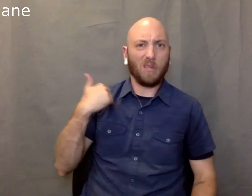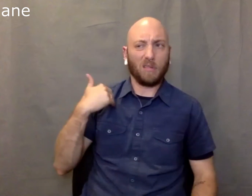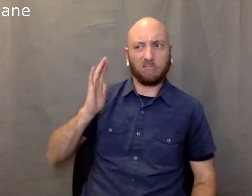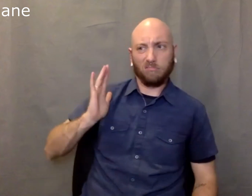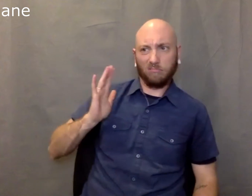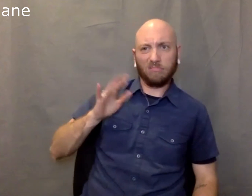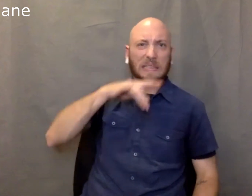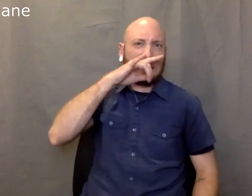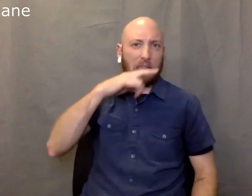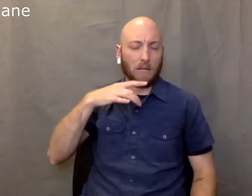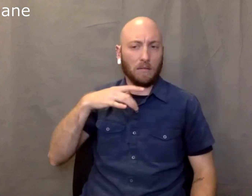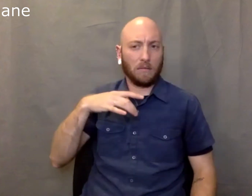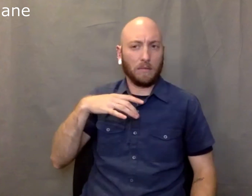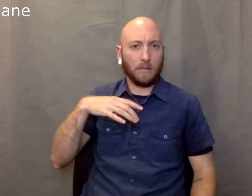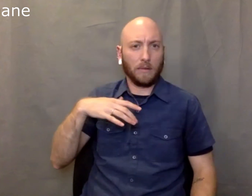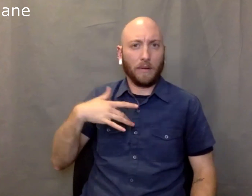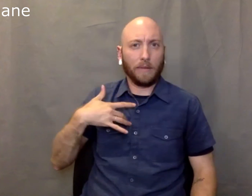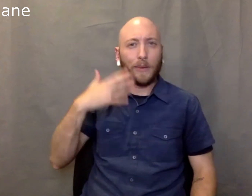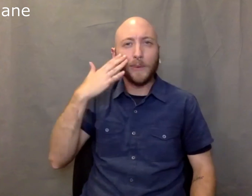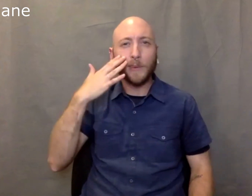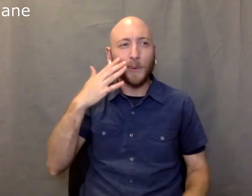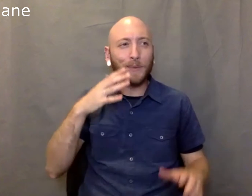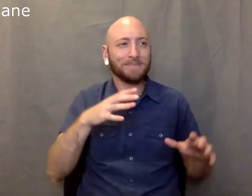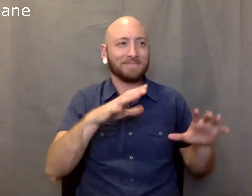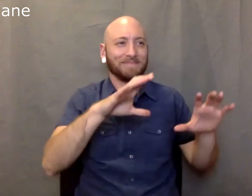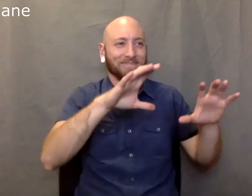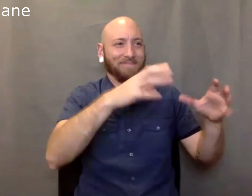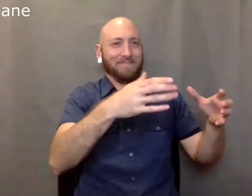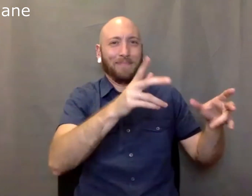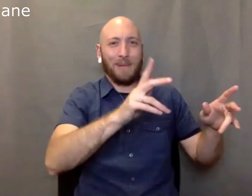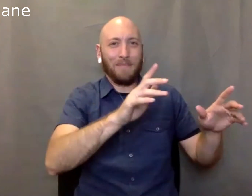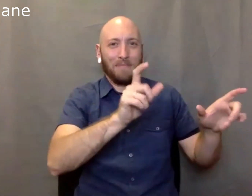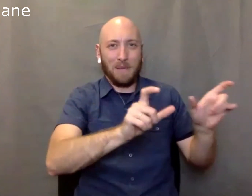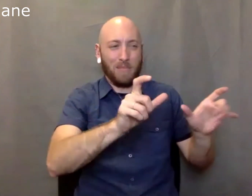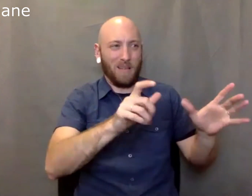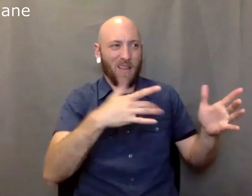of like I didn't belong, and I don't know when it started or what really happened.